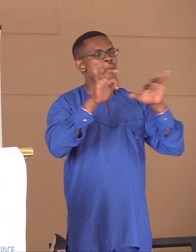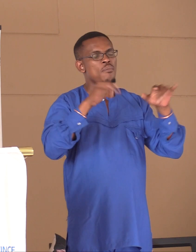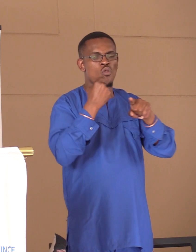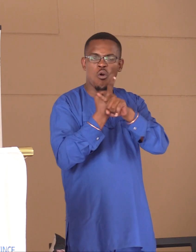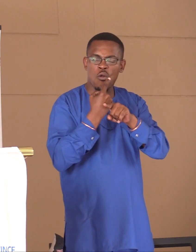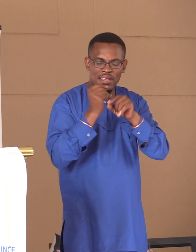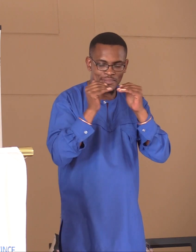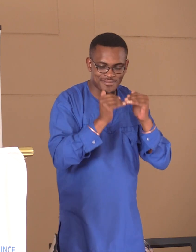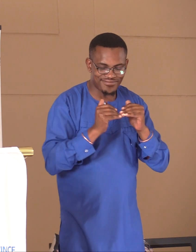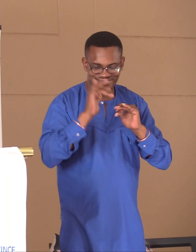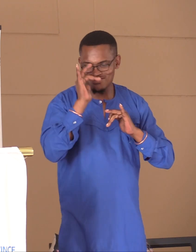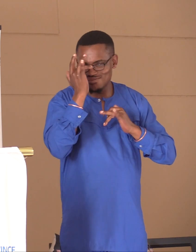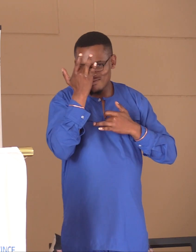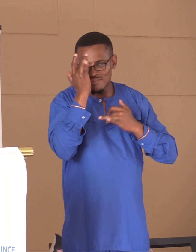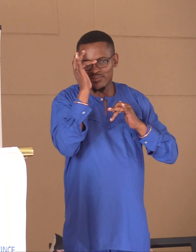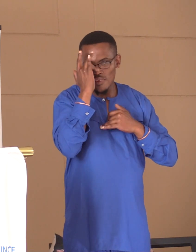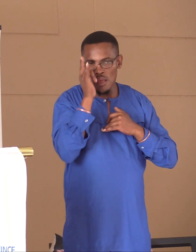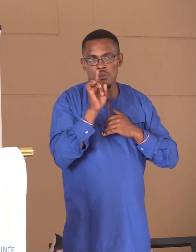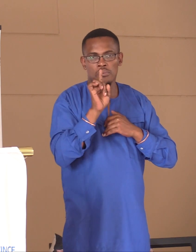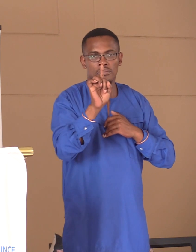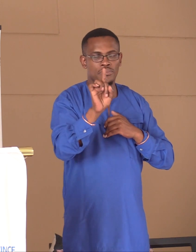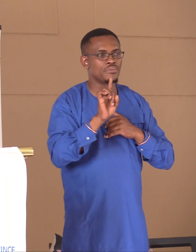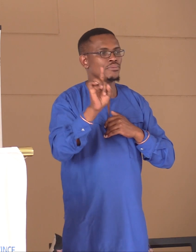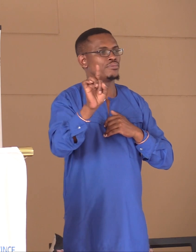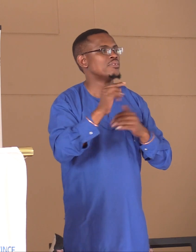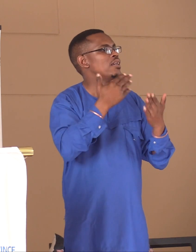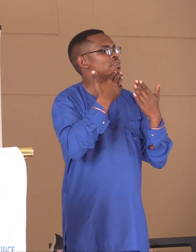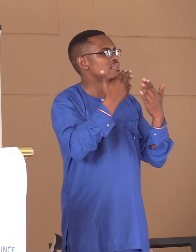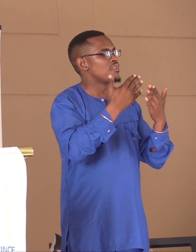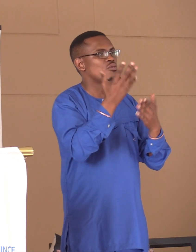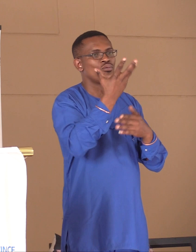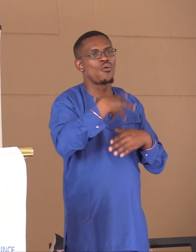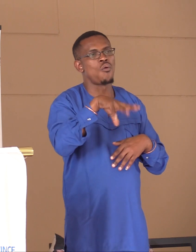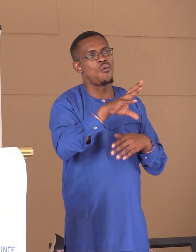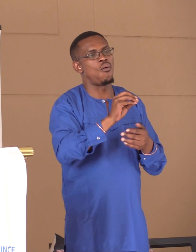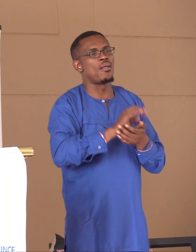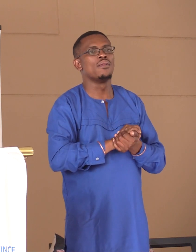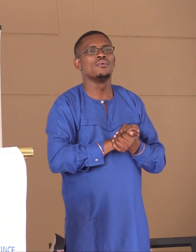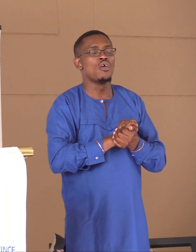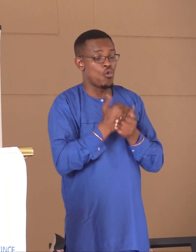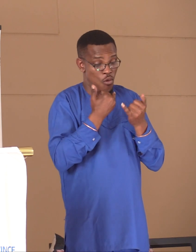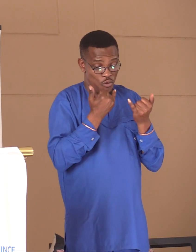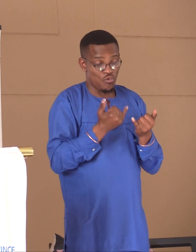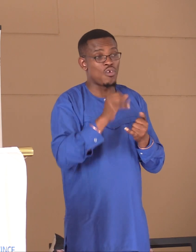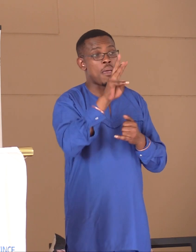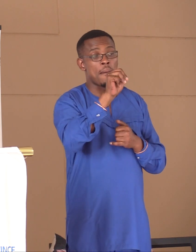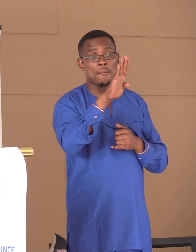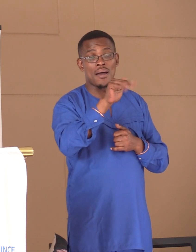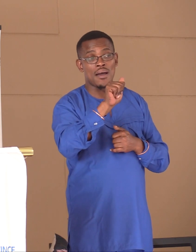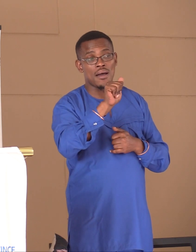yotlhe gore ga re lwala re ya ko teng. Ke a leboga bagolo, gompieno re mo Mapenane.